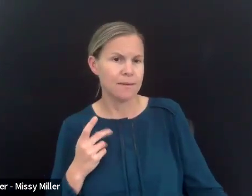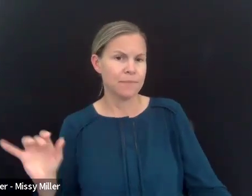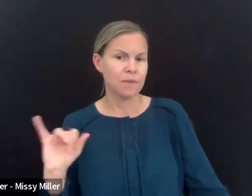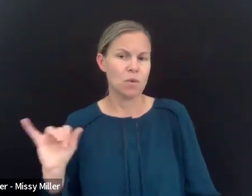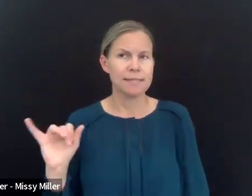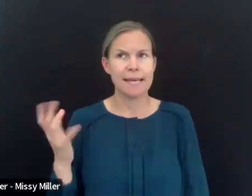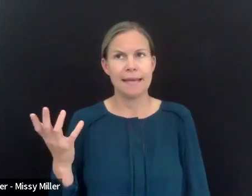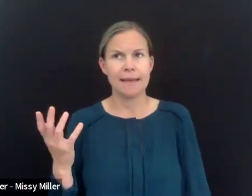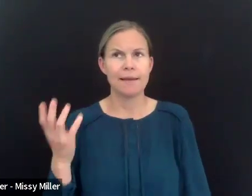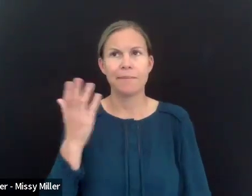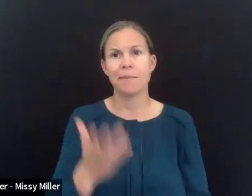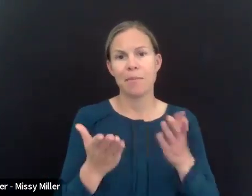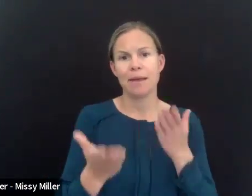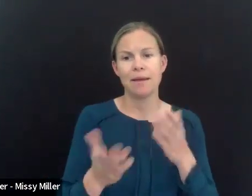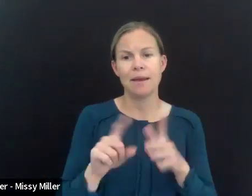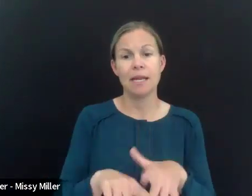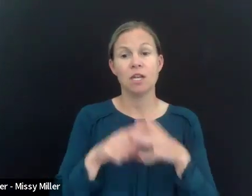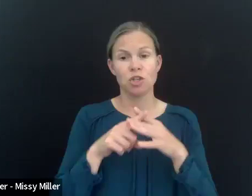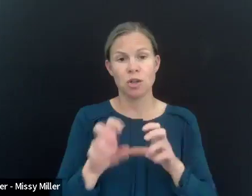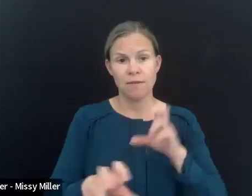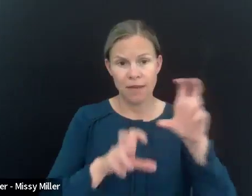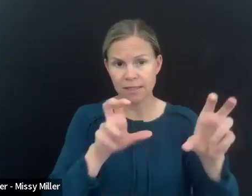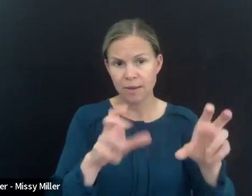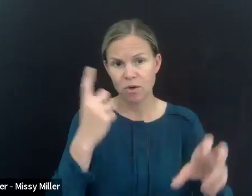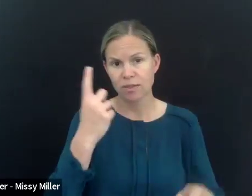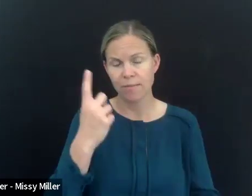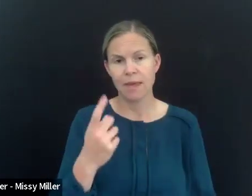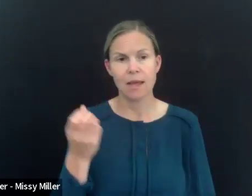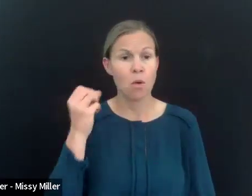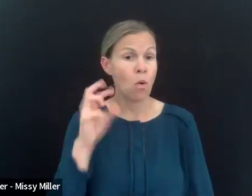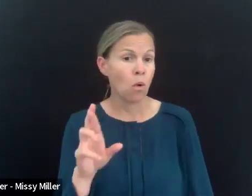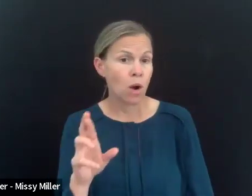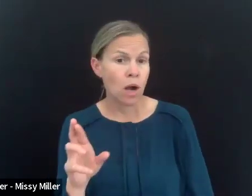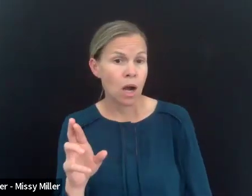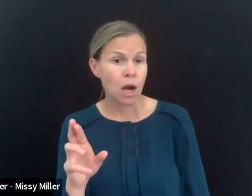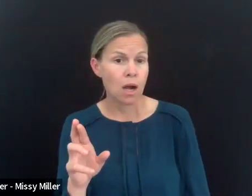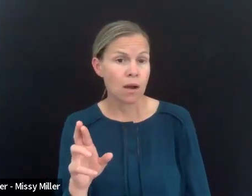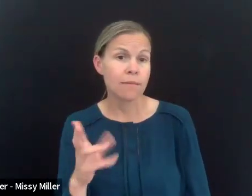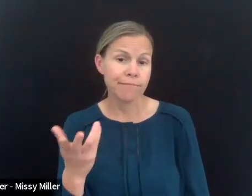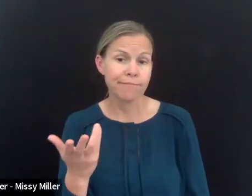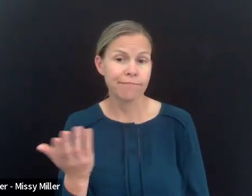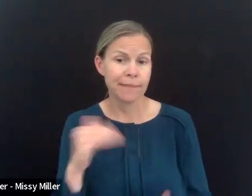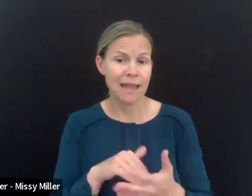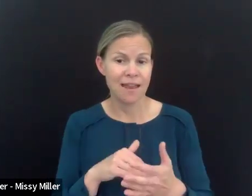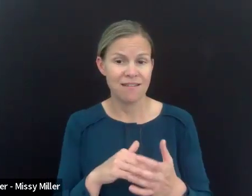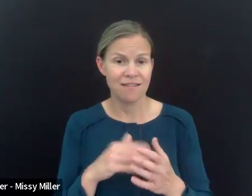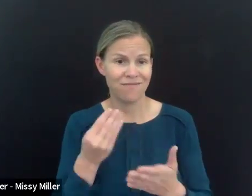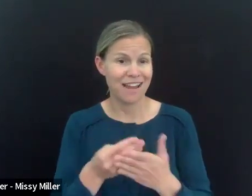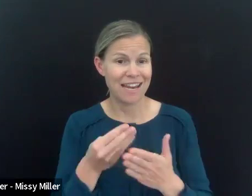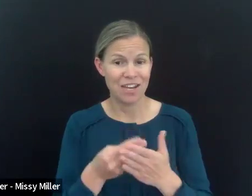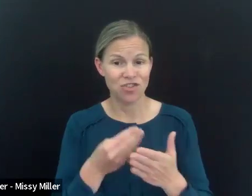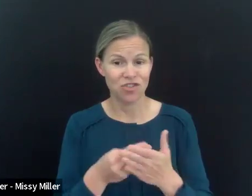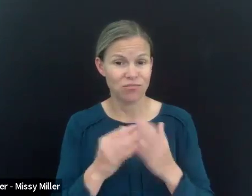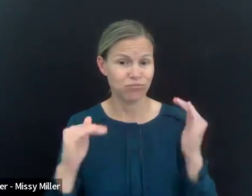of some sort of initial investment, or it's like financial instability.